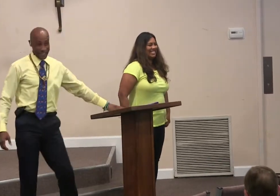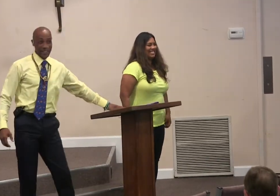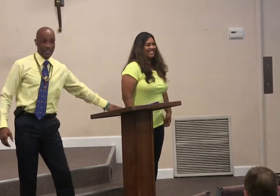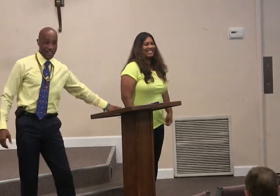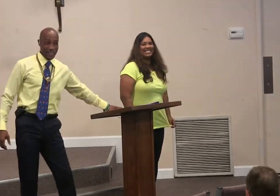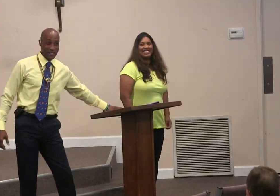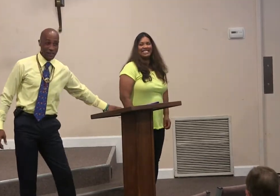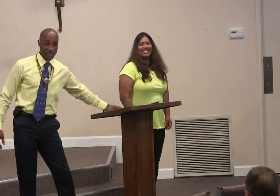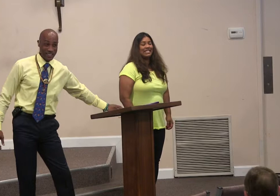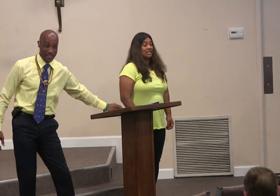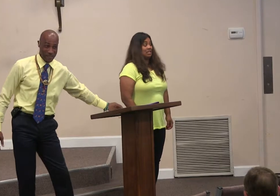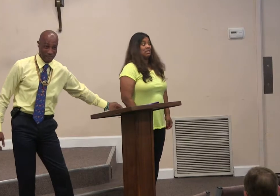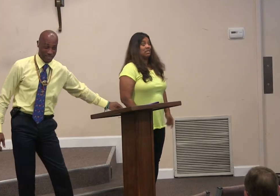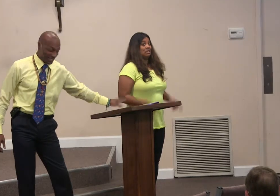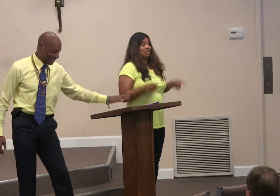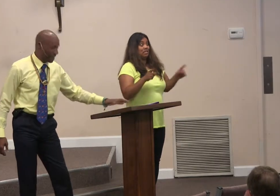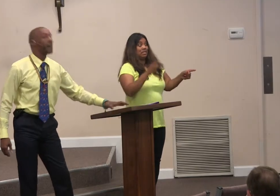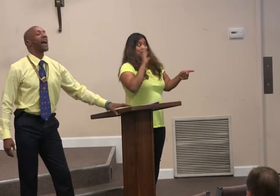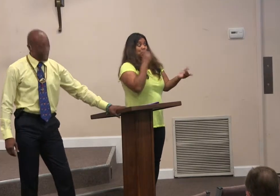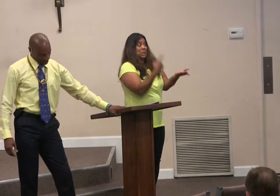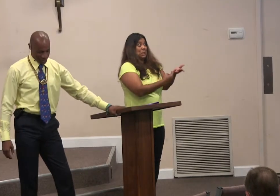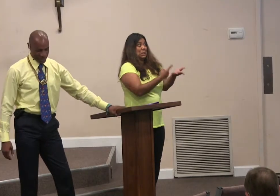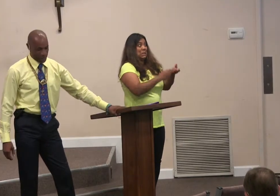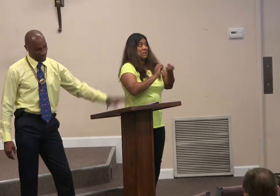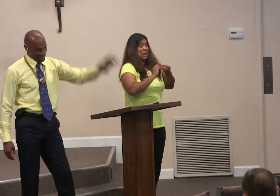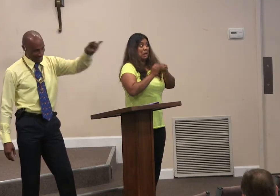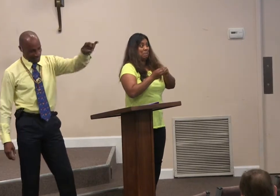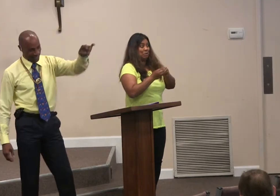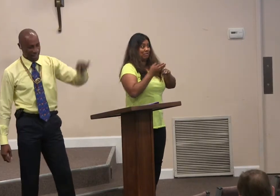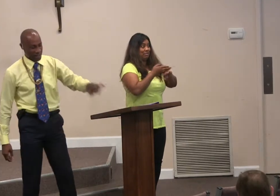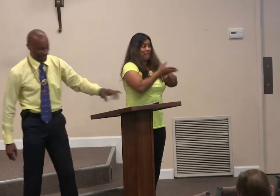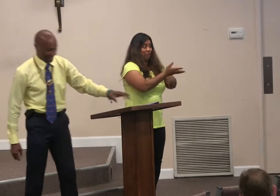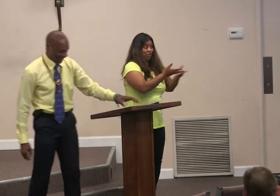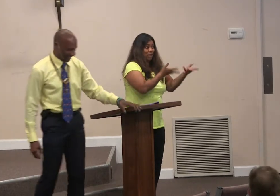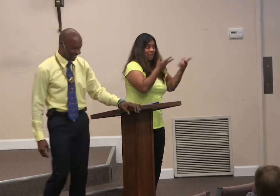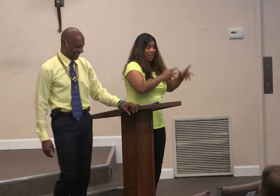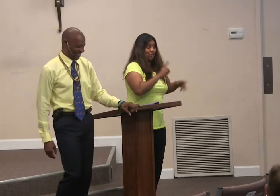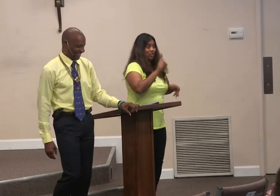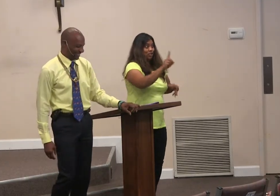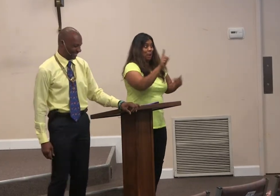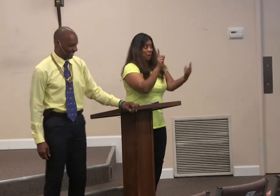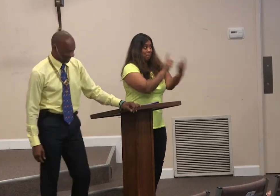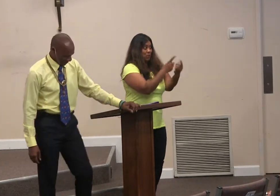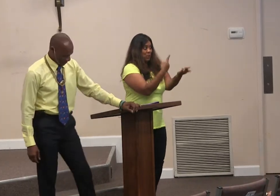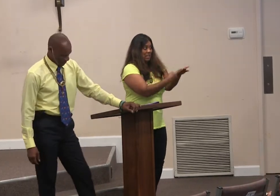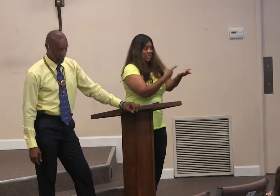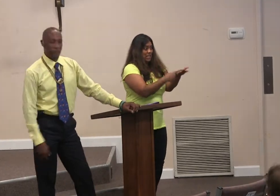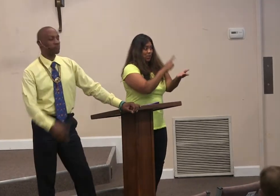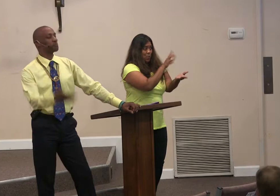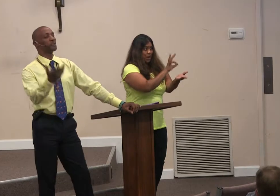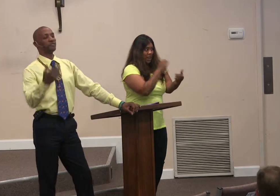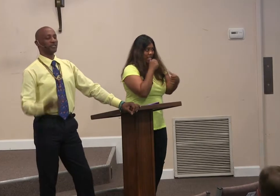29. We can discuss those numbers after service in the lobby.